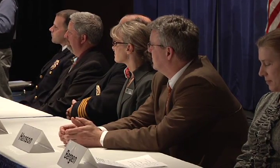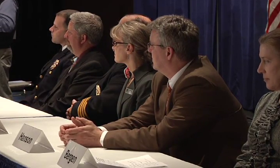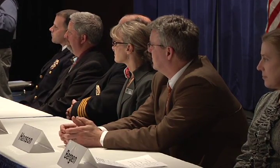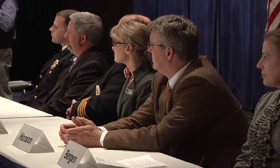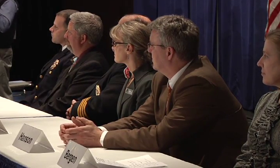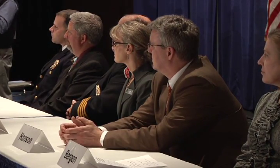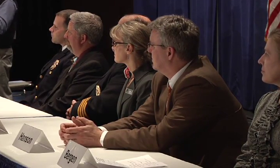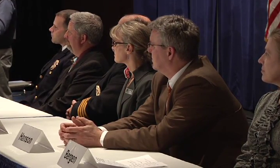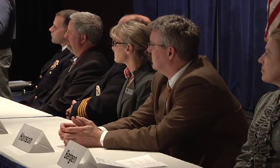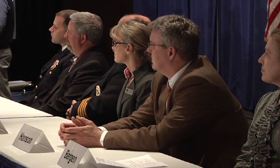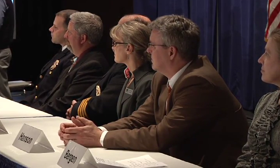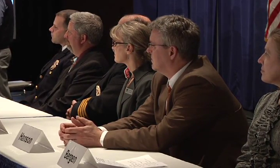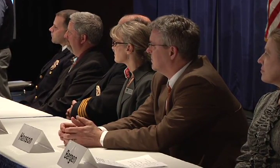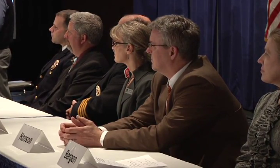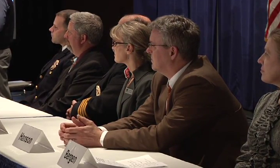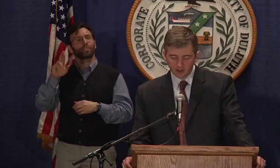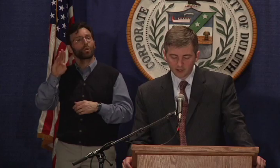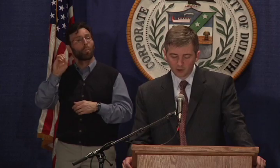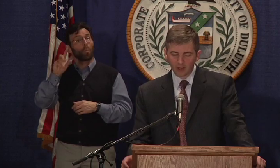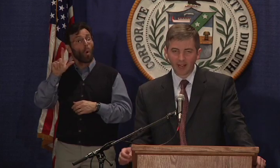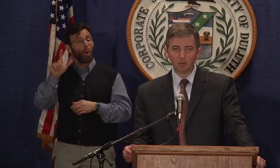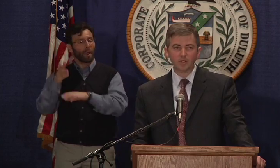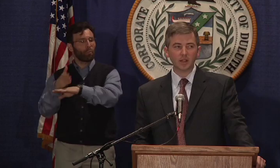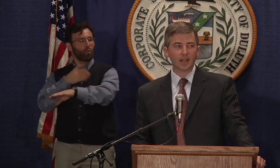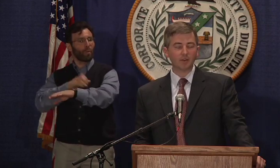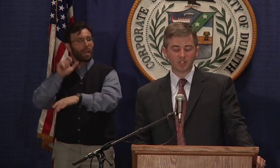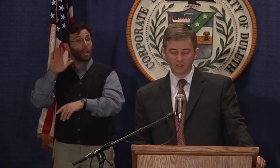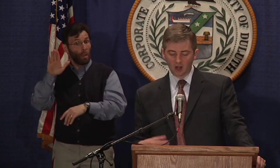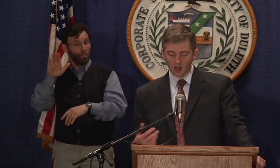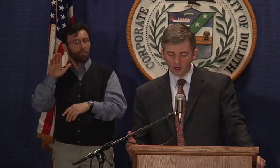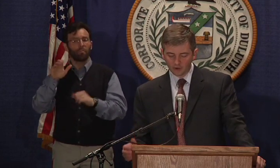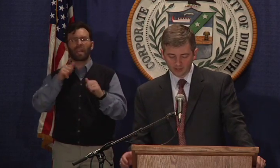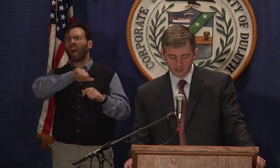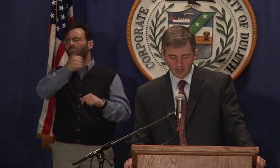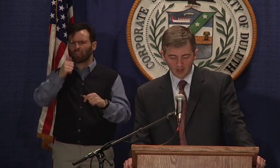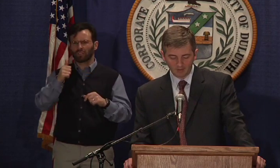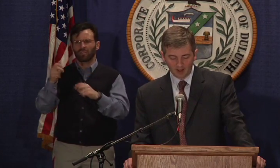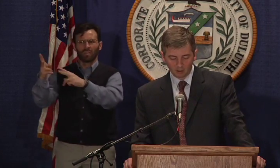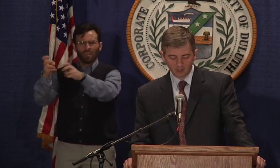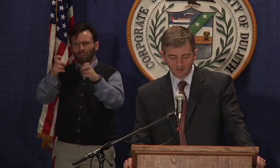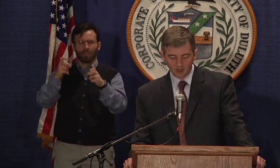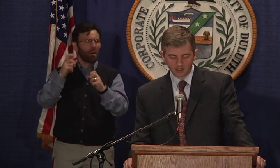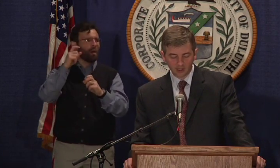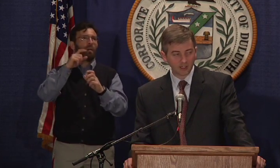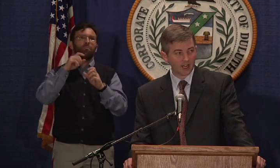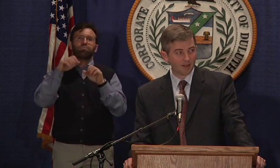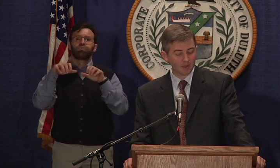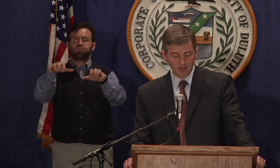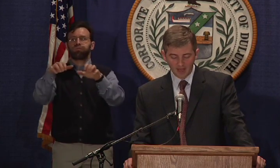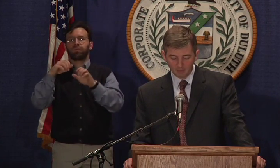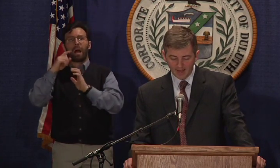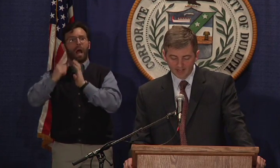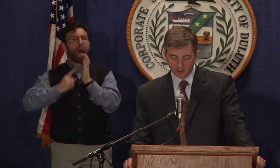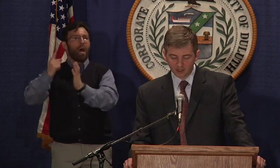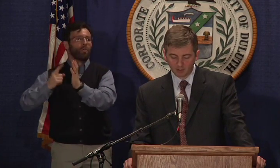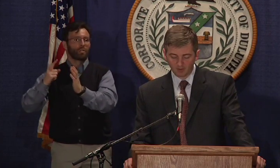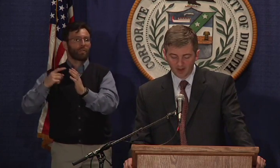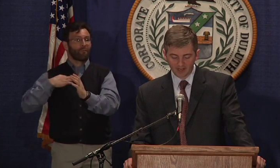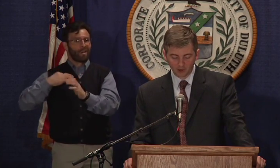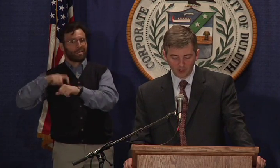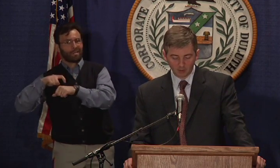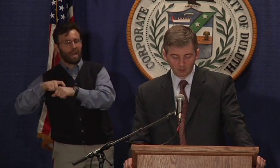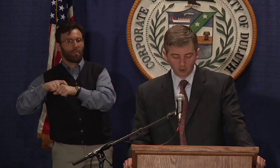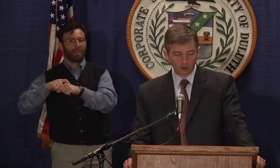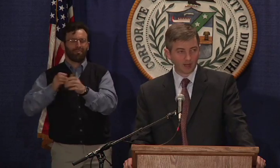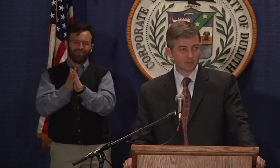the Chester Bowl Improvement Club, and many others who are able to leverage hundreds of hours of volunteer time and passion to